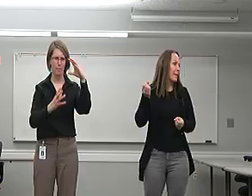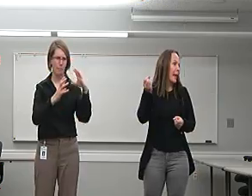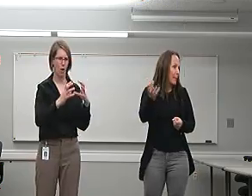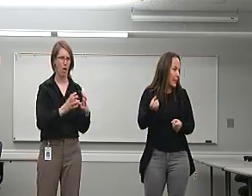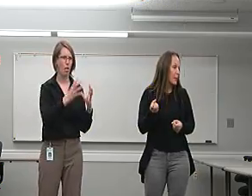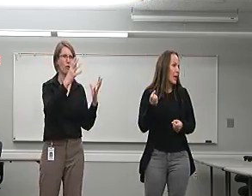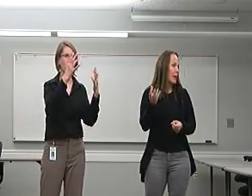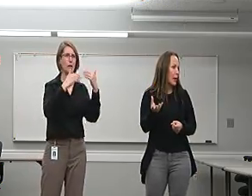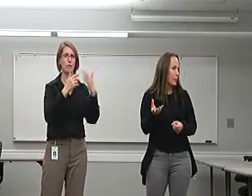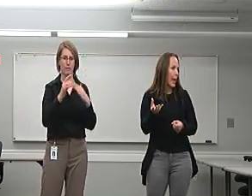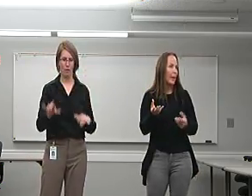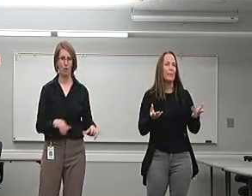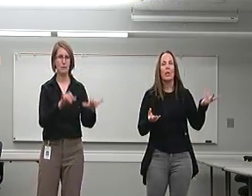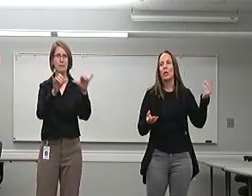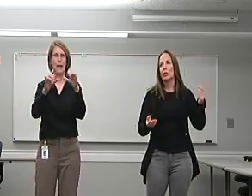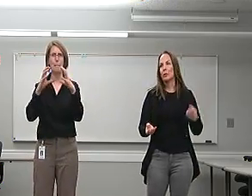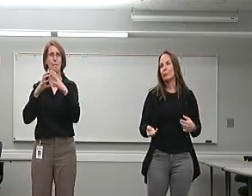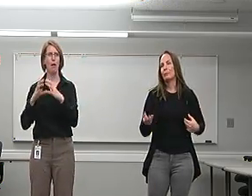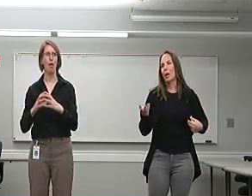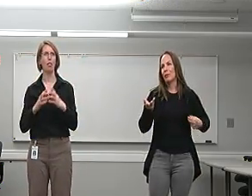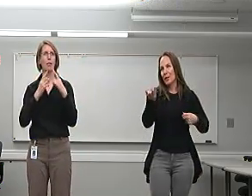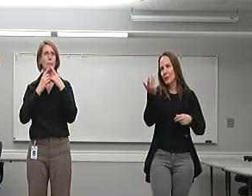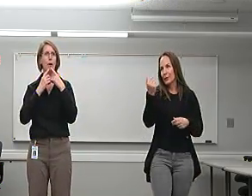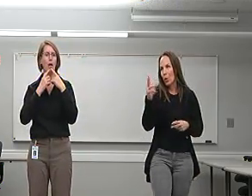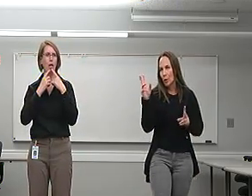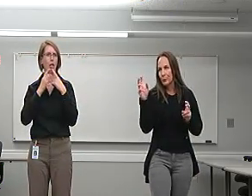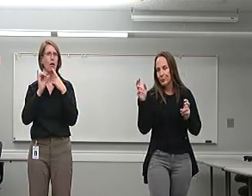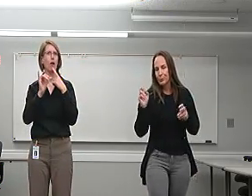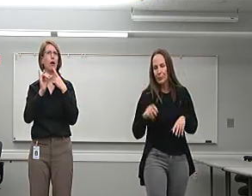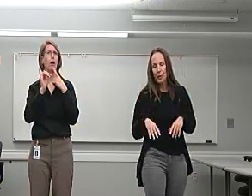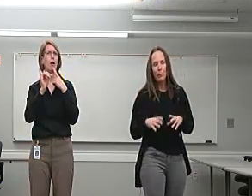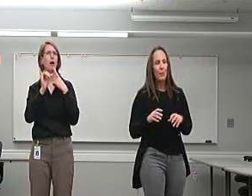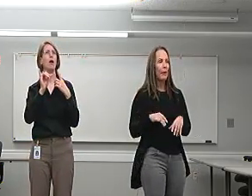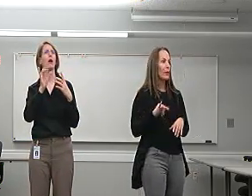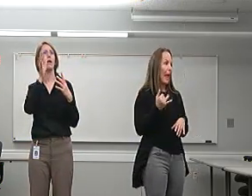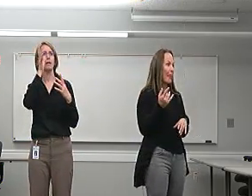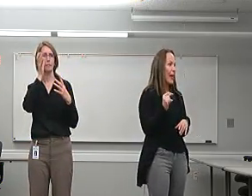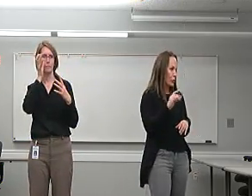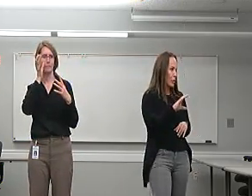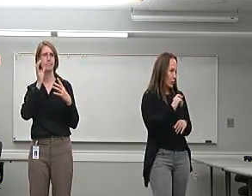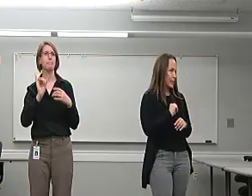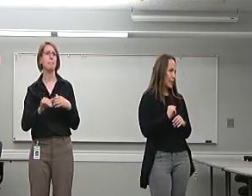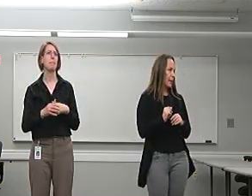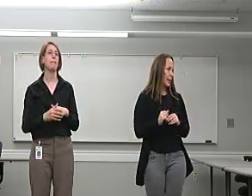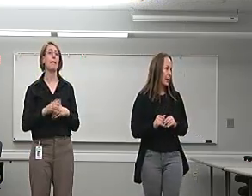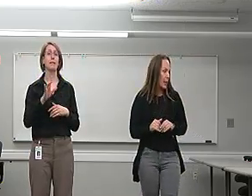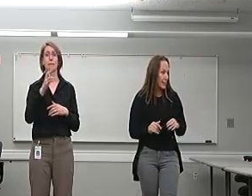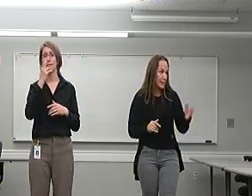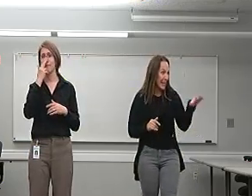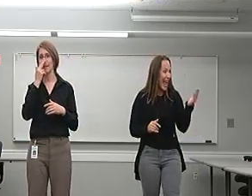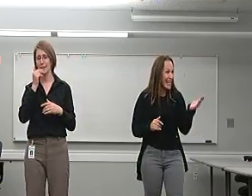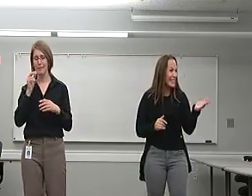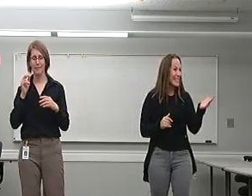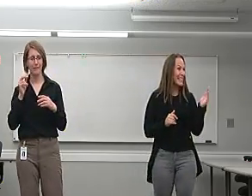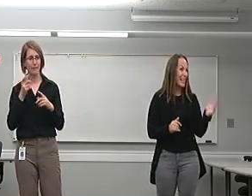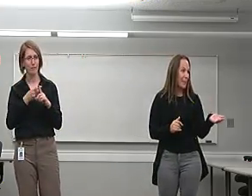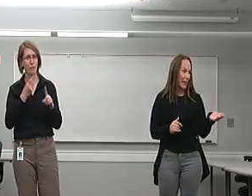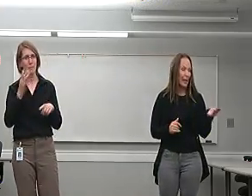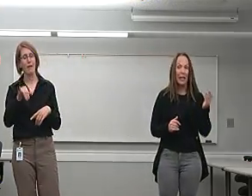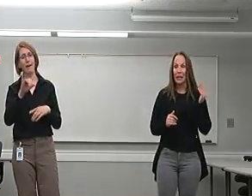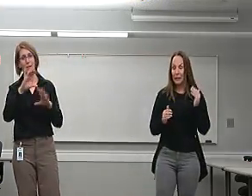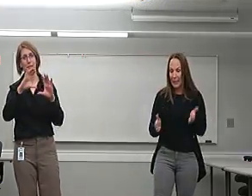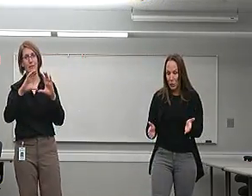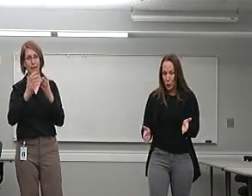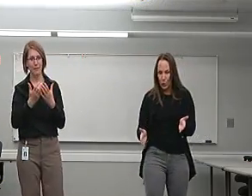pattern back. So our favorite quote from a parent at that John Tracy Clinic class, because they asked us the same thing. Leah's 2 years